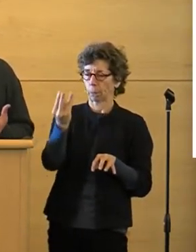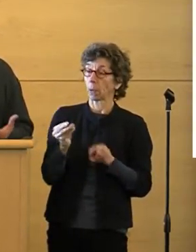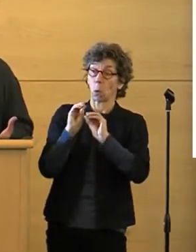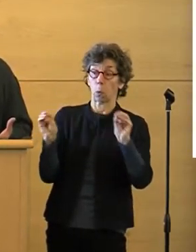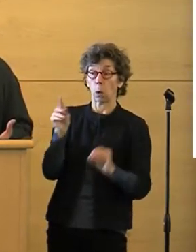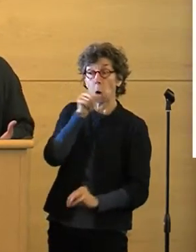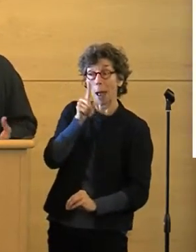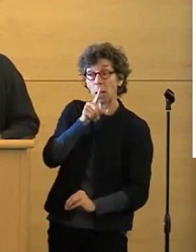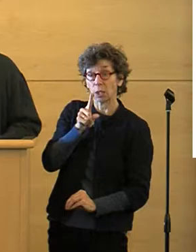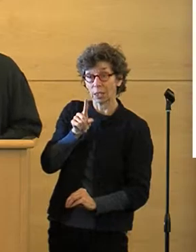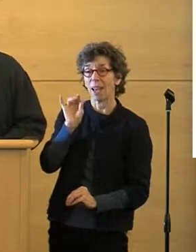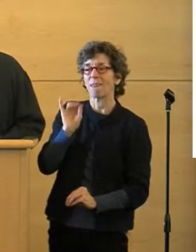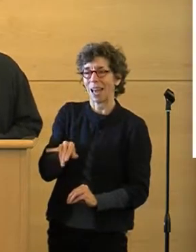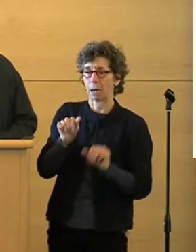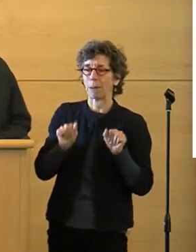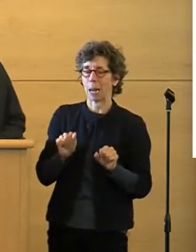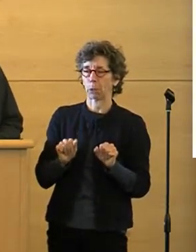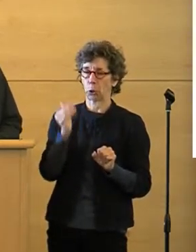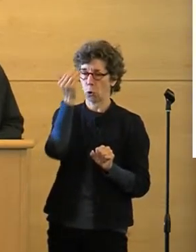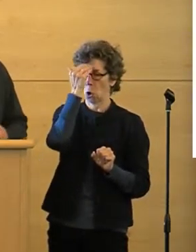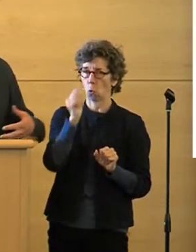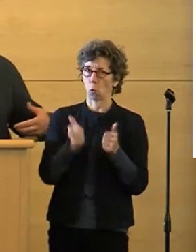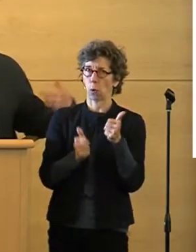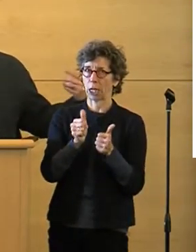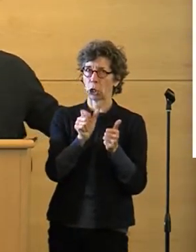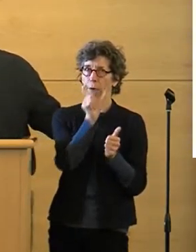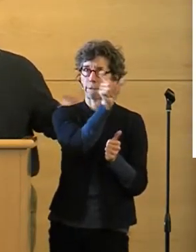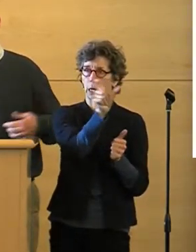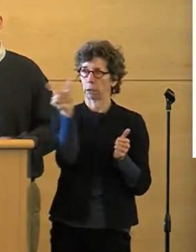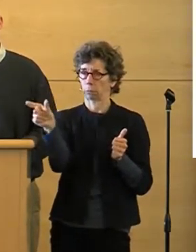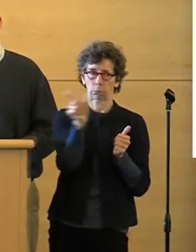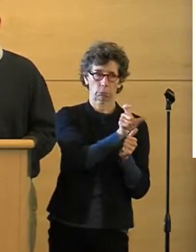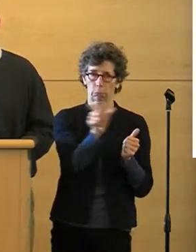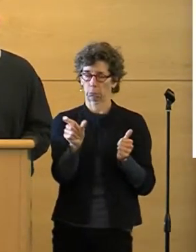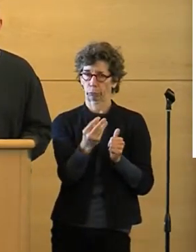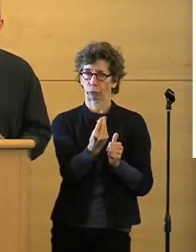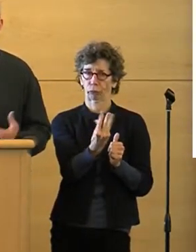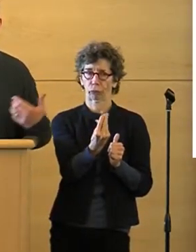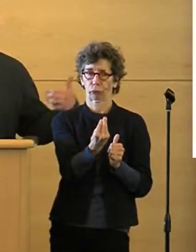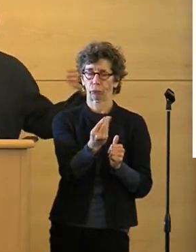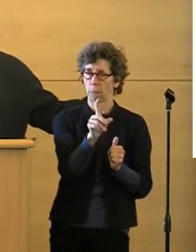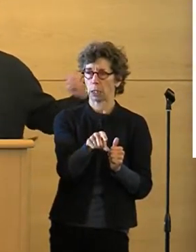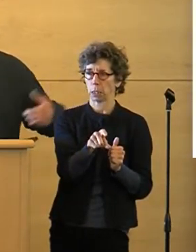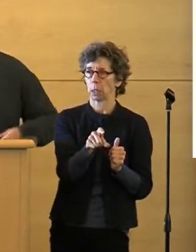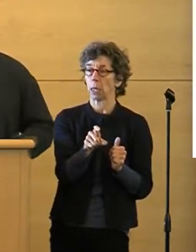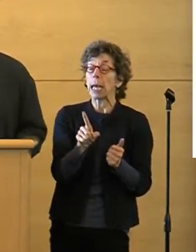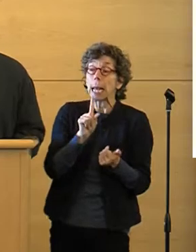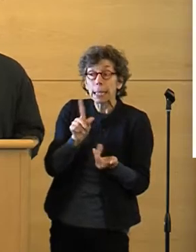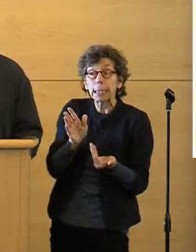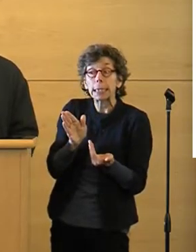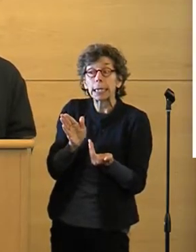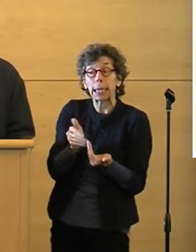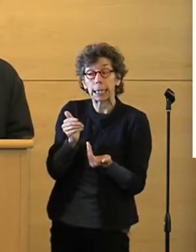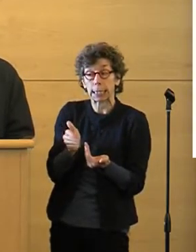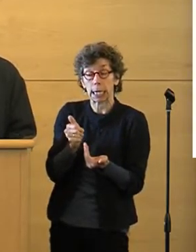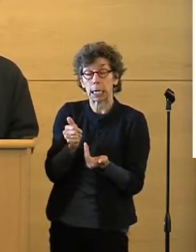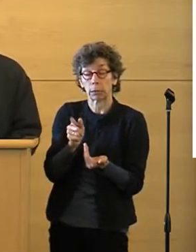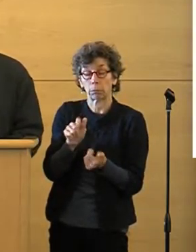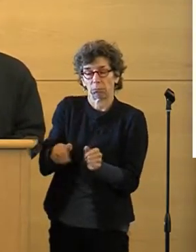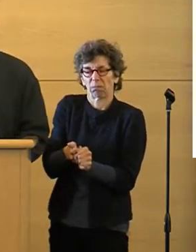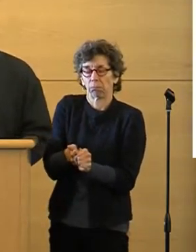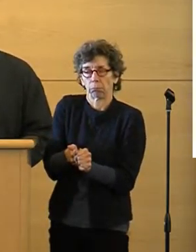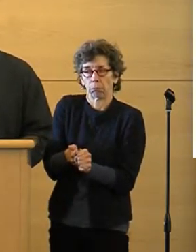the web page so that JAWS doesn't have to guess. And then also a visible indication of keyboard focus. So again, as you move around, as you